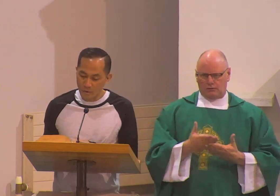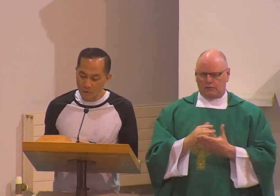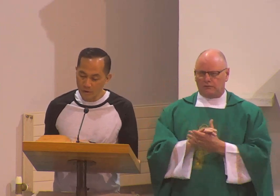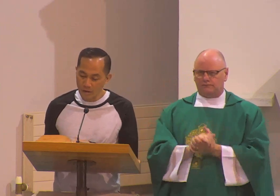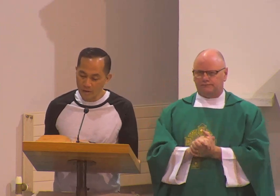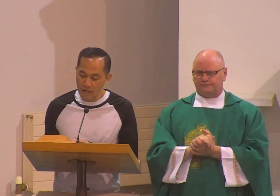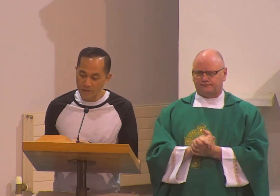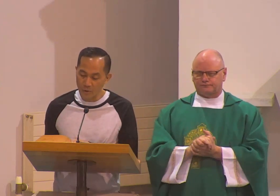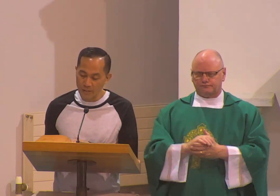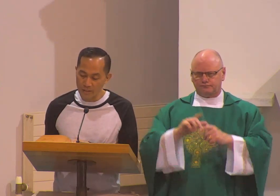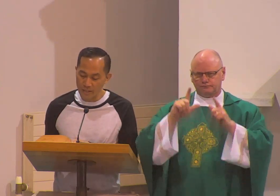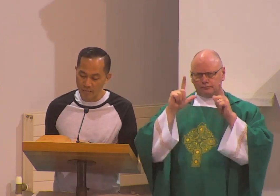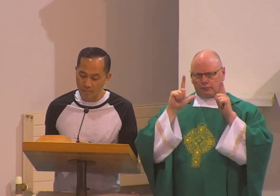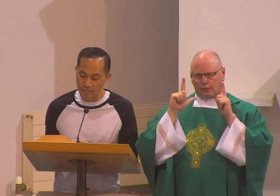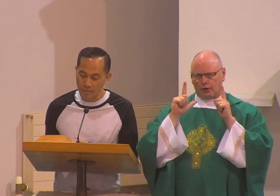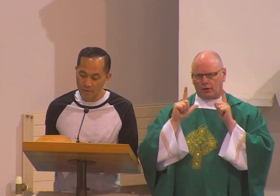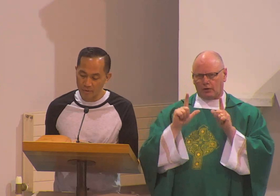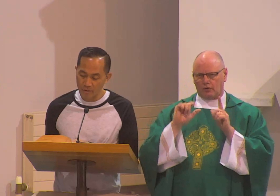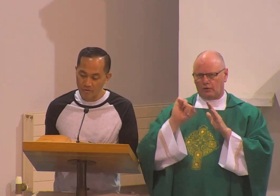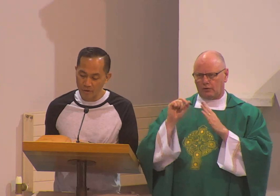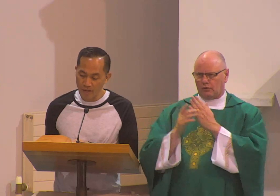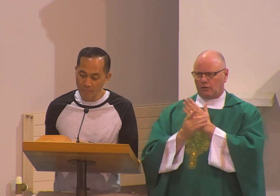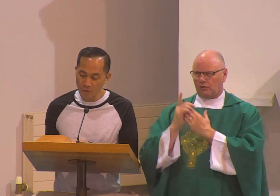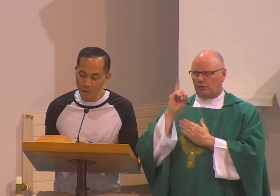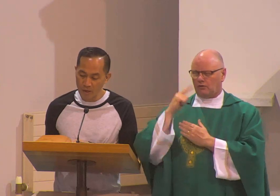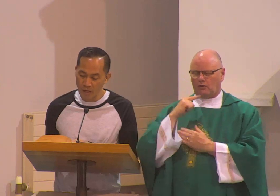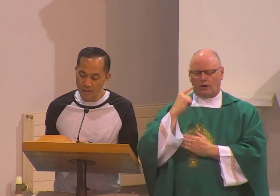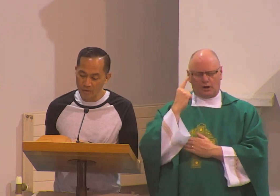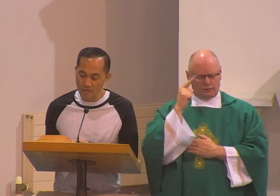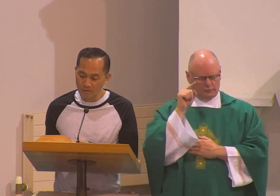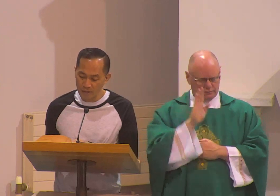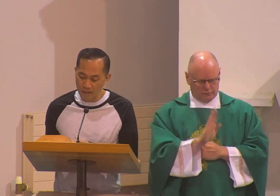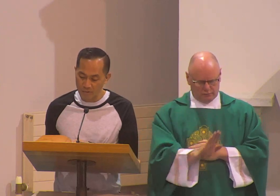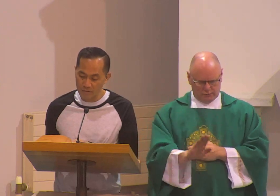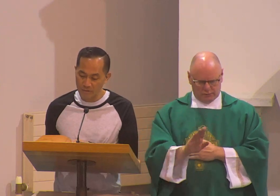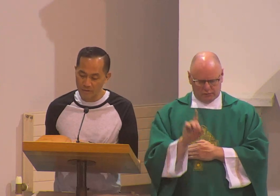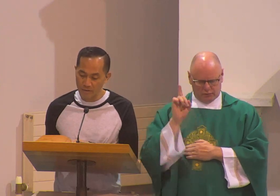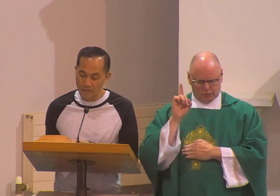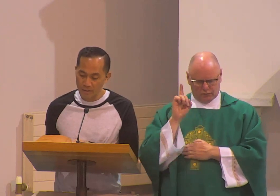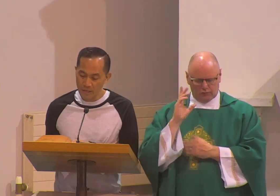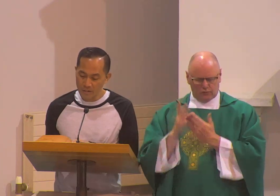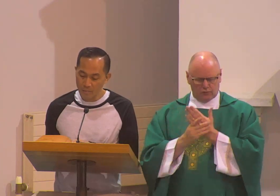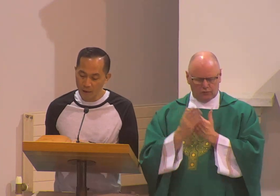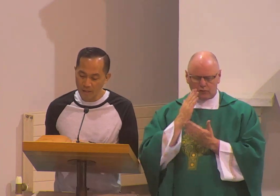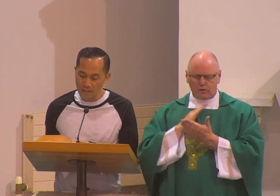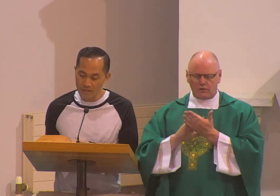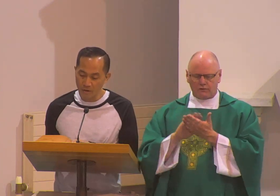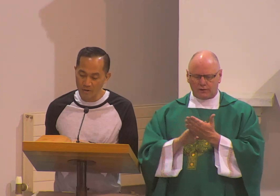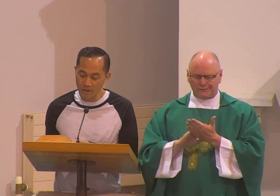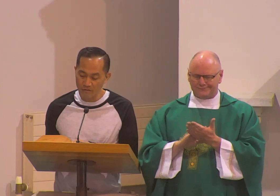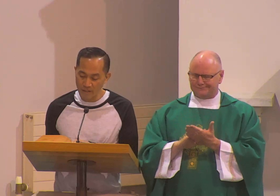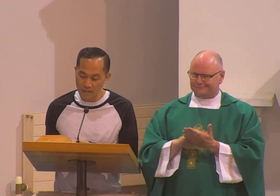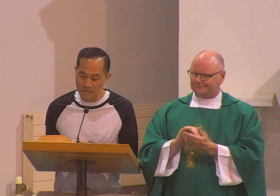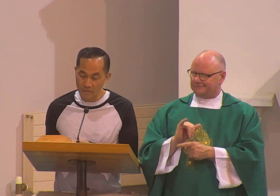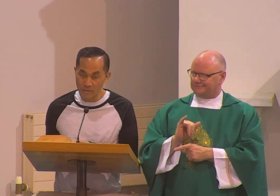O Lord our God, you answered them. For them you were a God who forgives, yet you punished